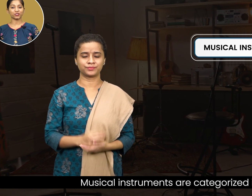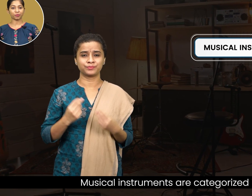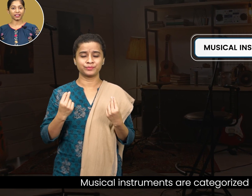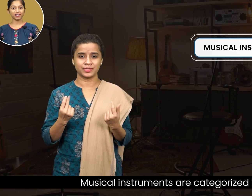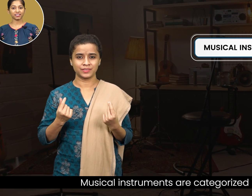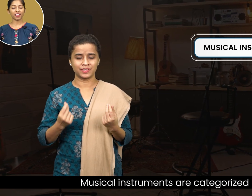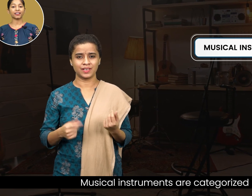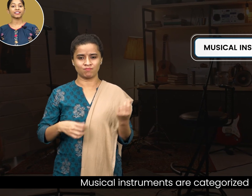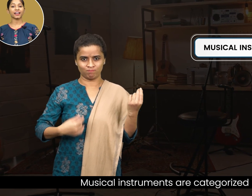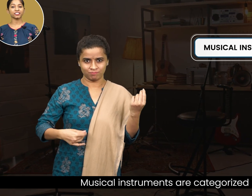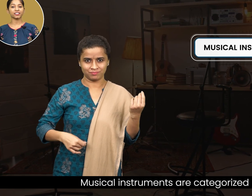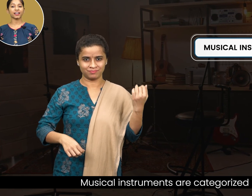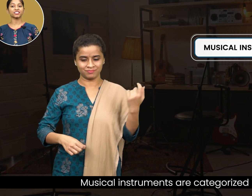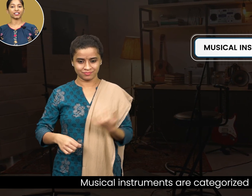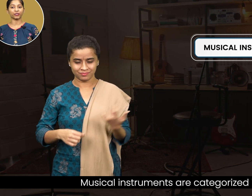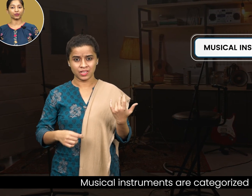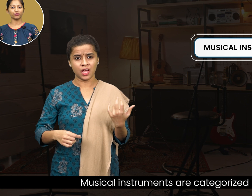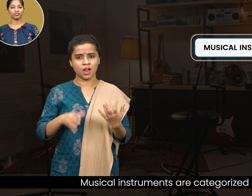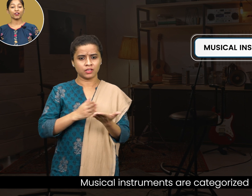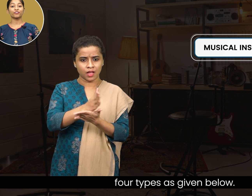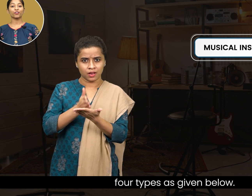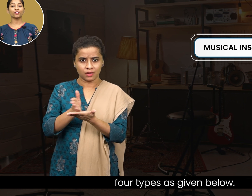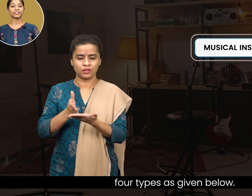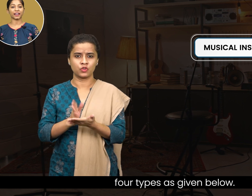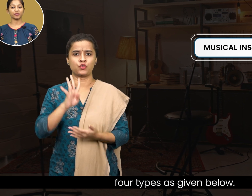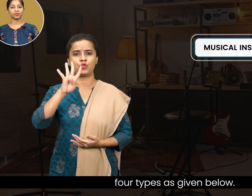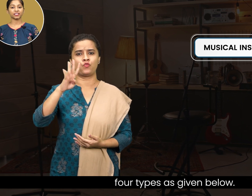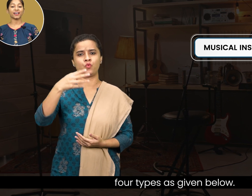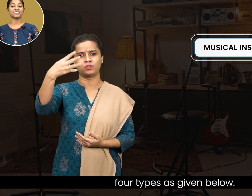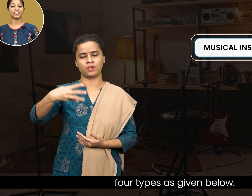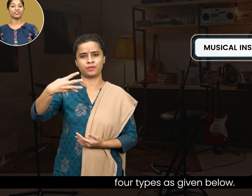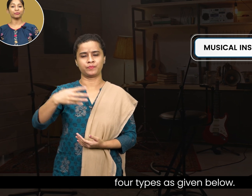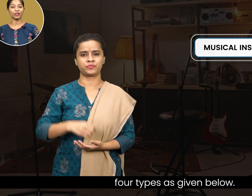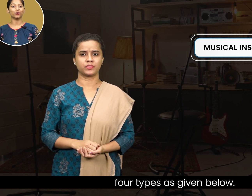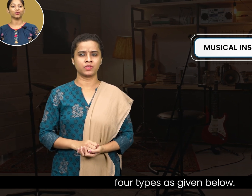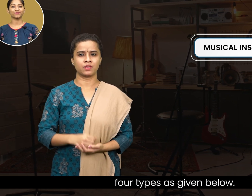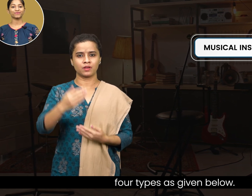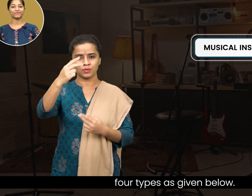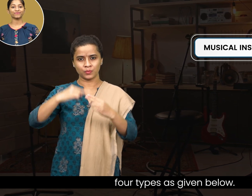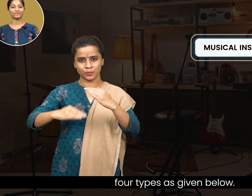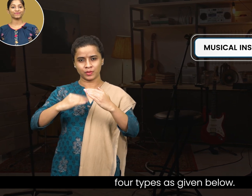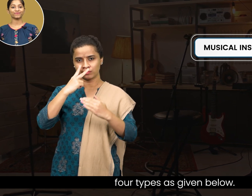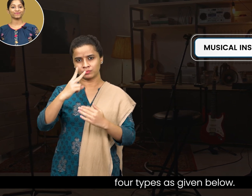Musical instruments are categorized into 4 types as given below.